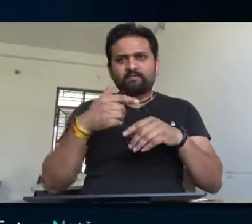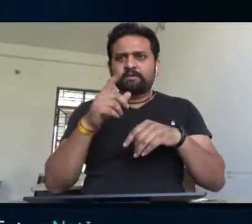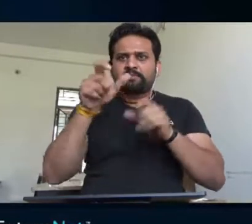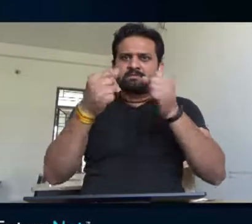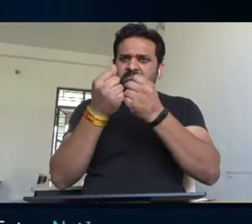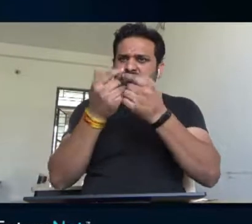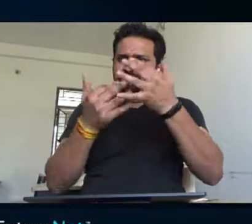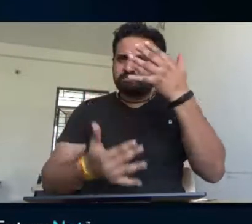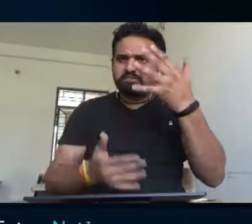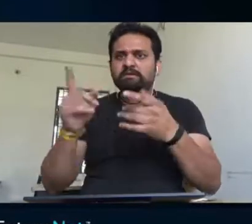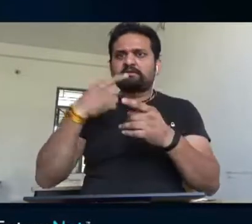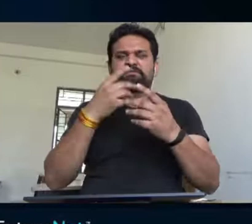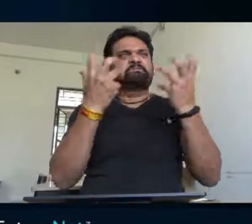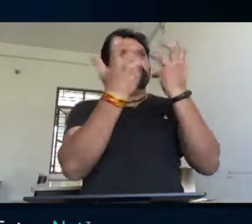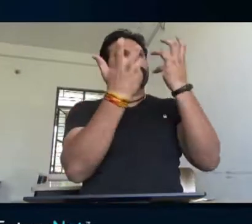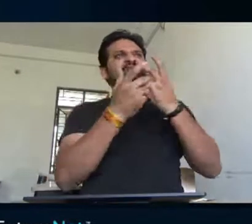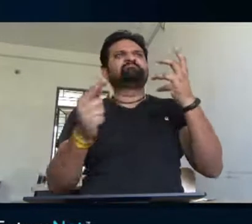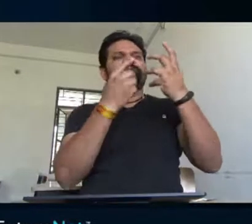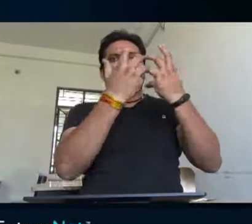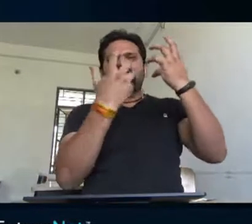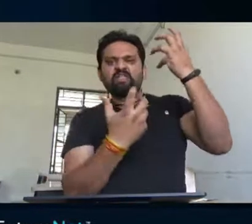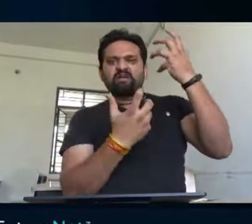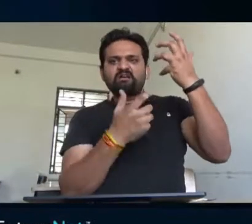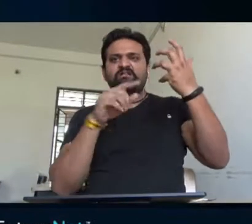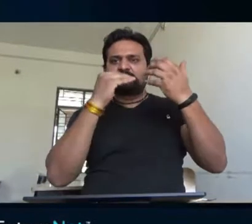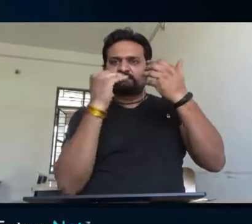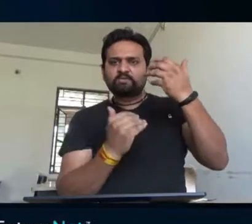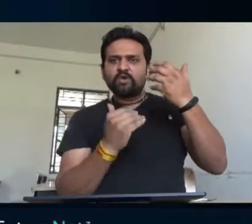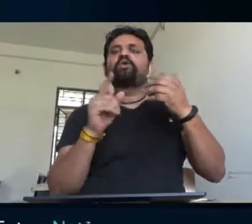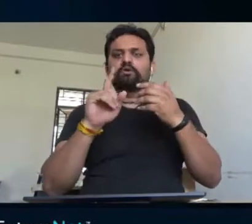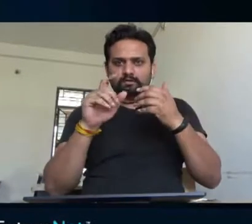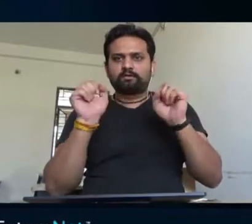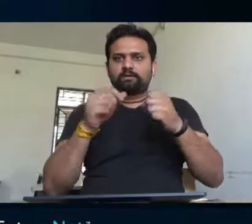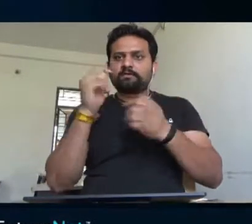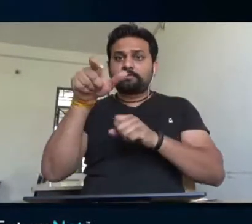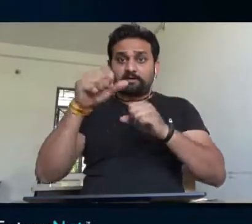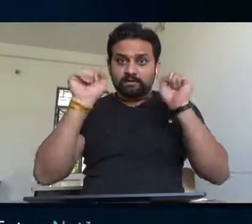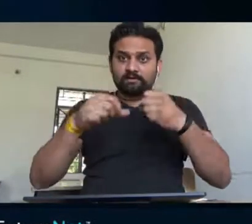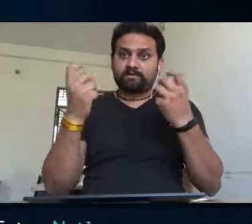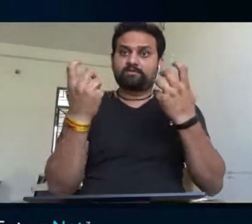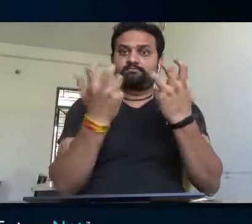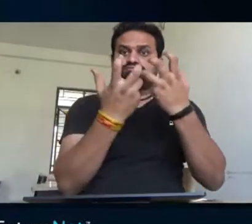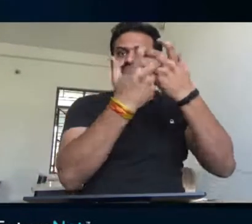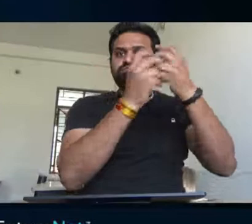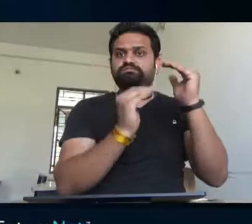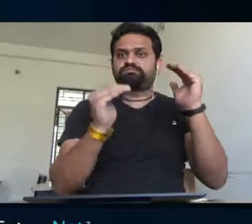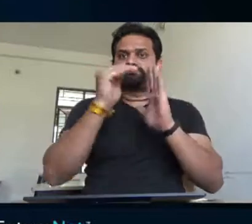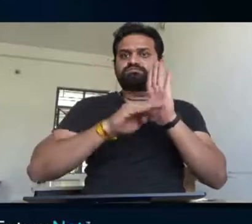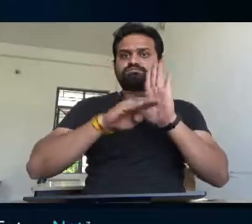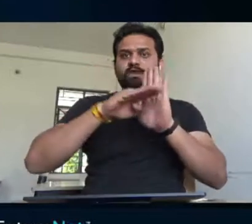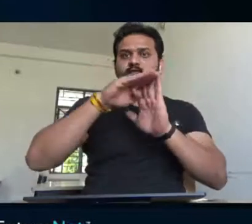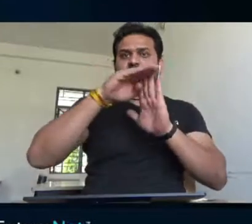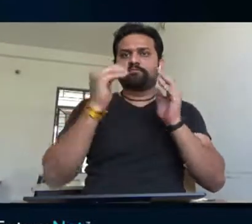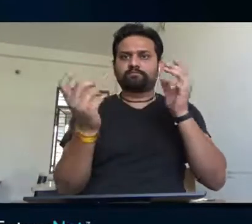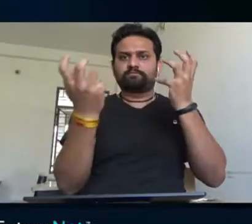people, they are now qualified for these positions, but we want that more people can do that, and that is the reason that we go down